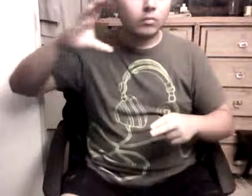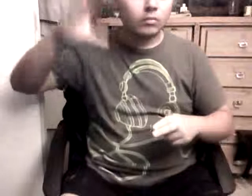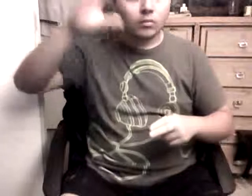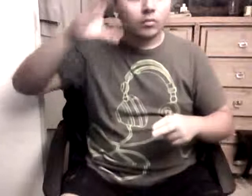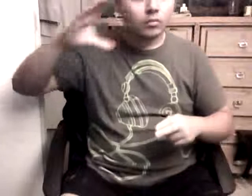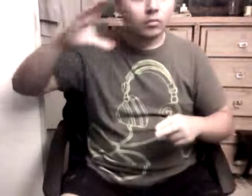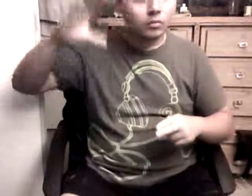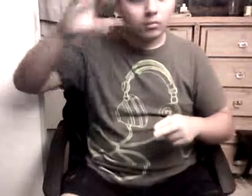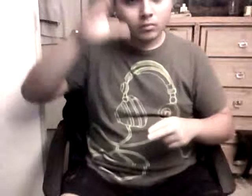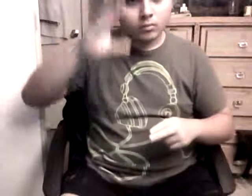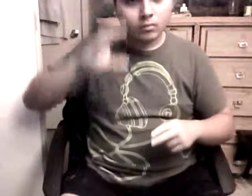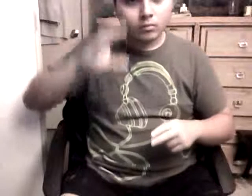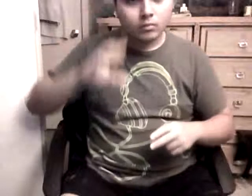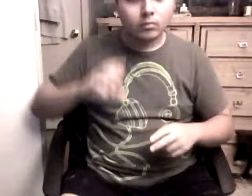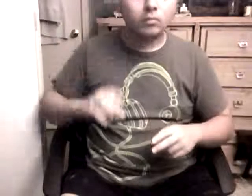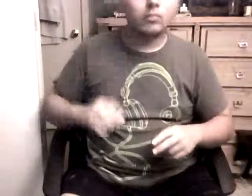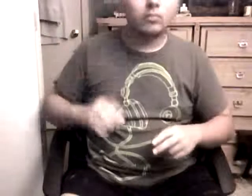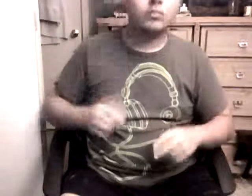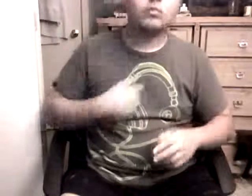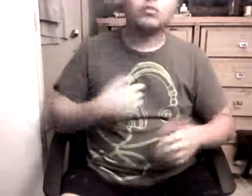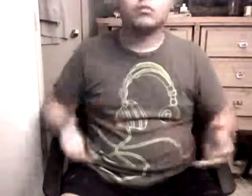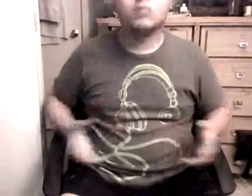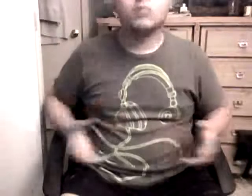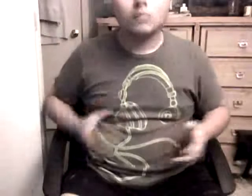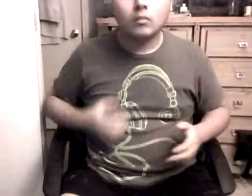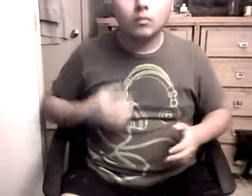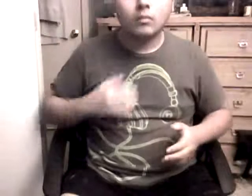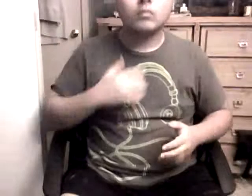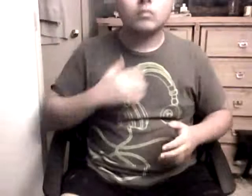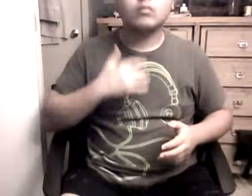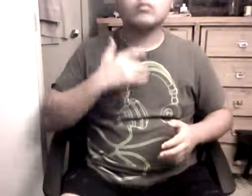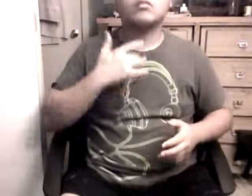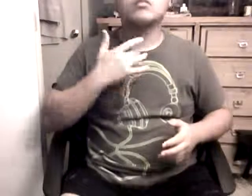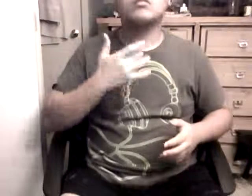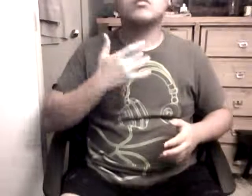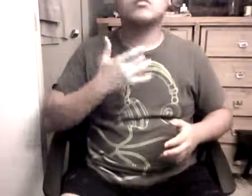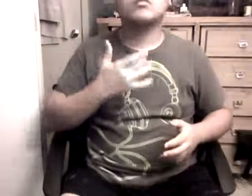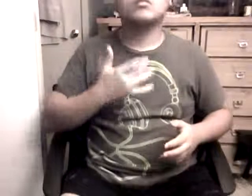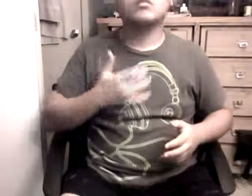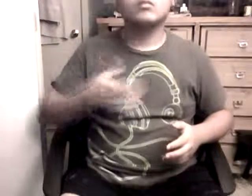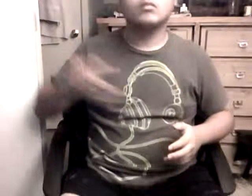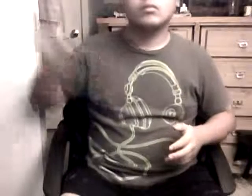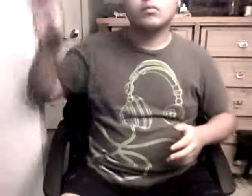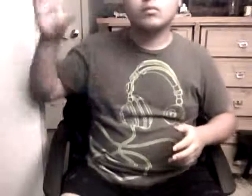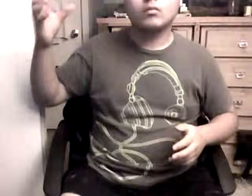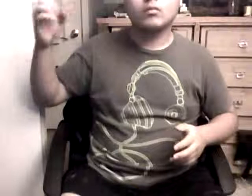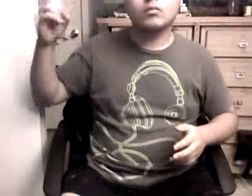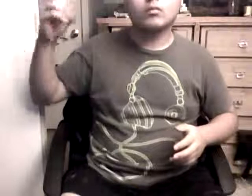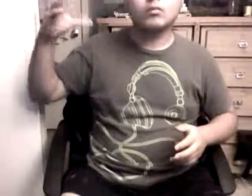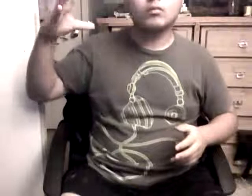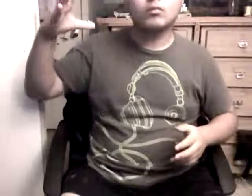want to feel the sunlight on my